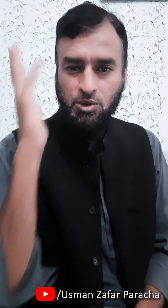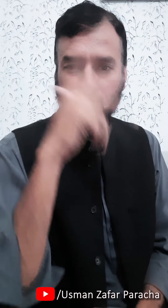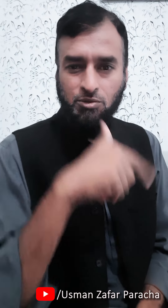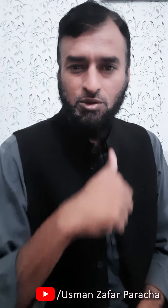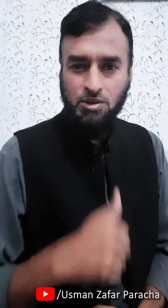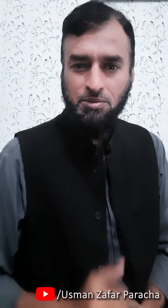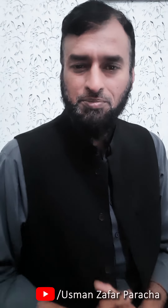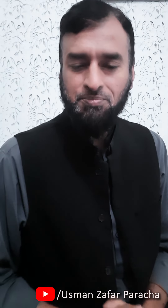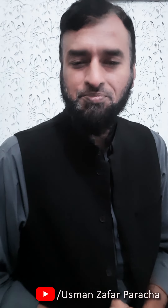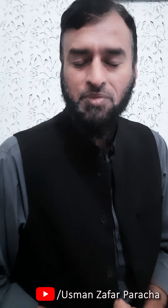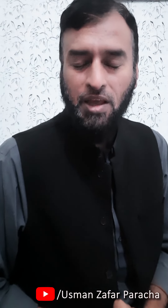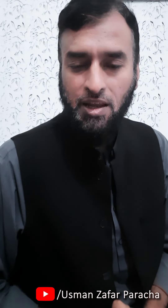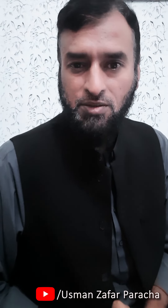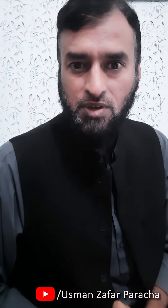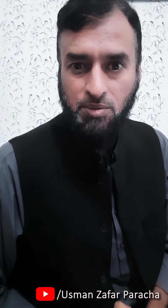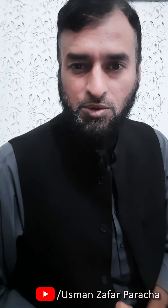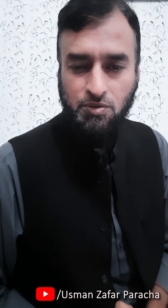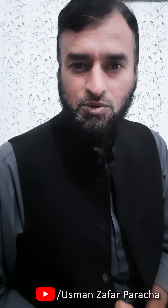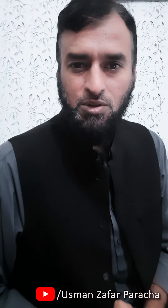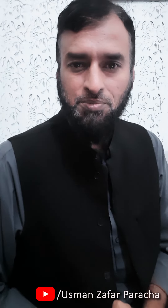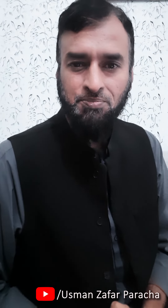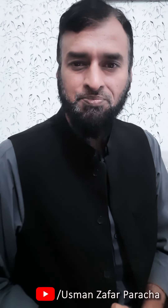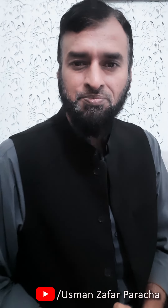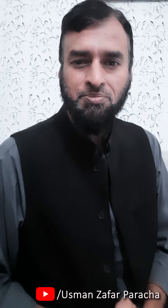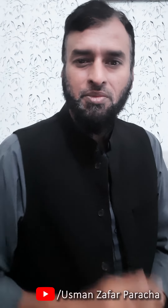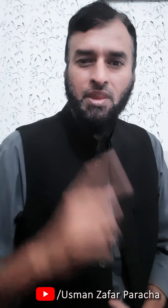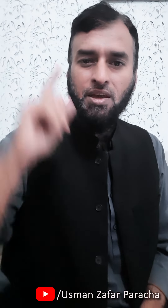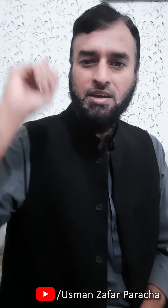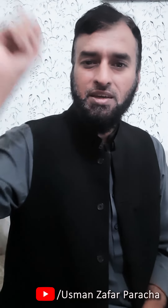beautiful. Allah is very beautiful. He